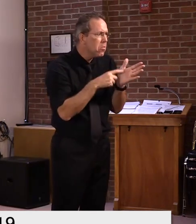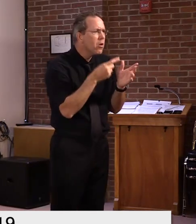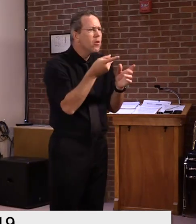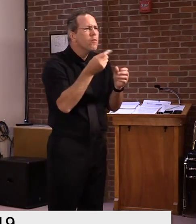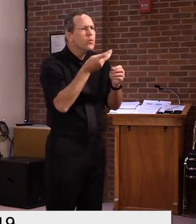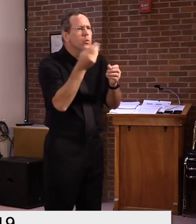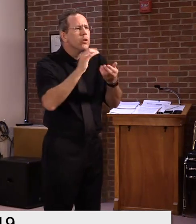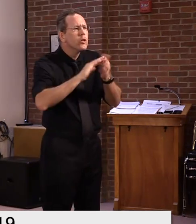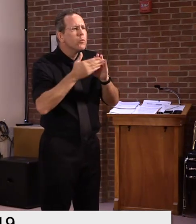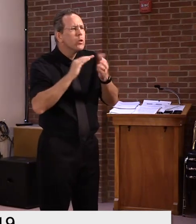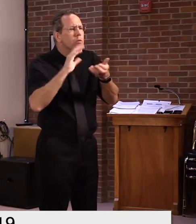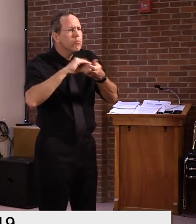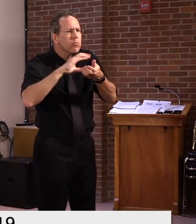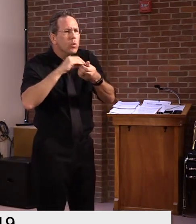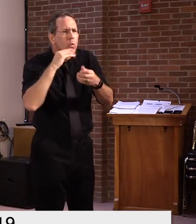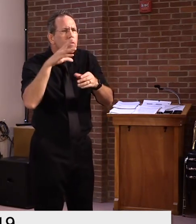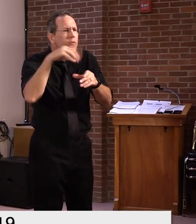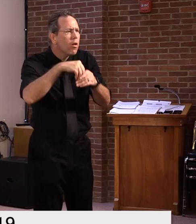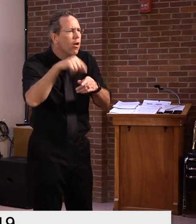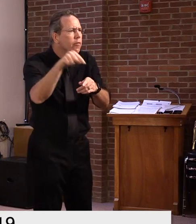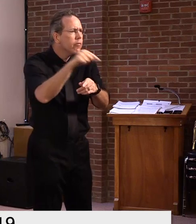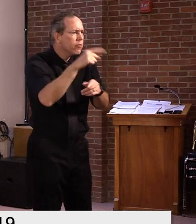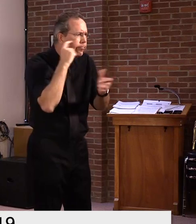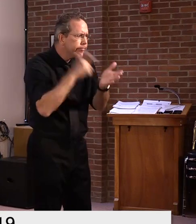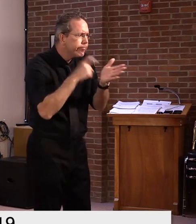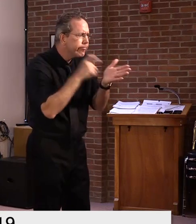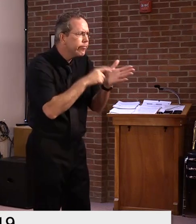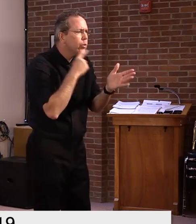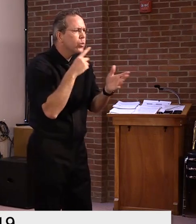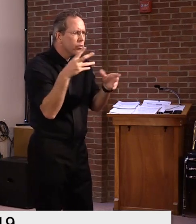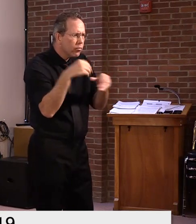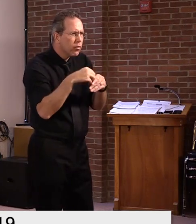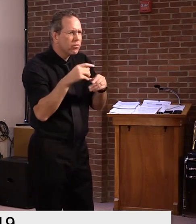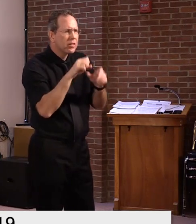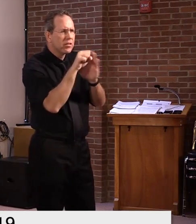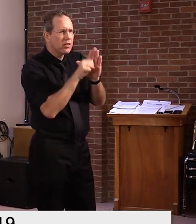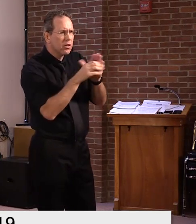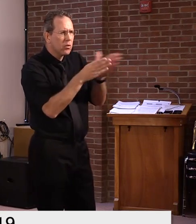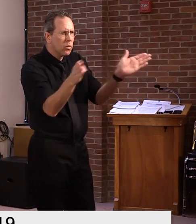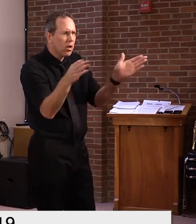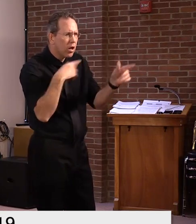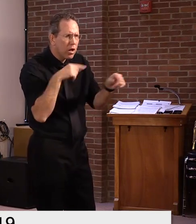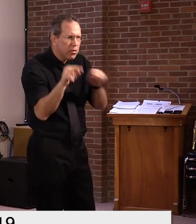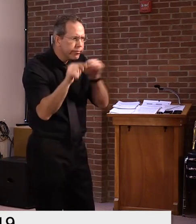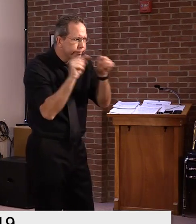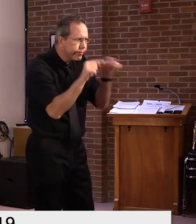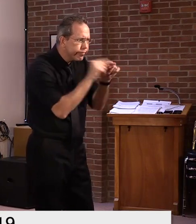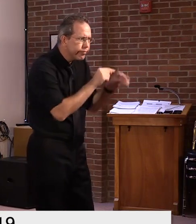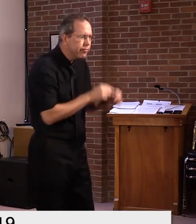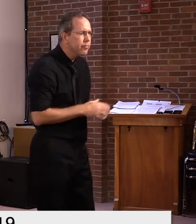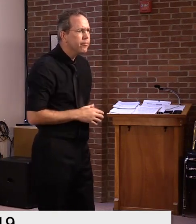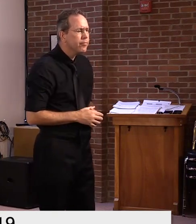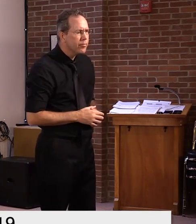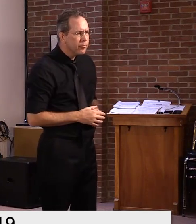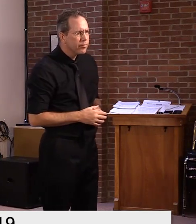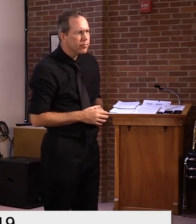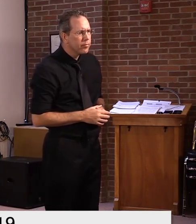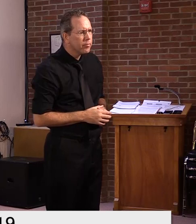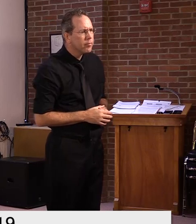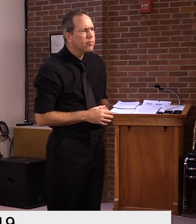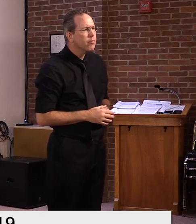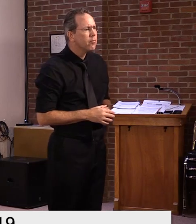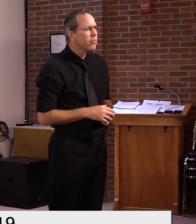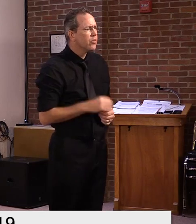and coordinate the statewide effort to establish these regional hubs. Like I said in last week or